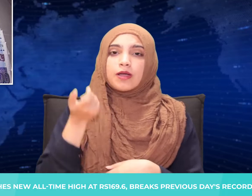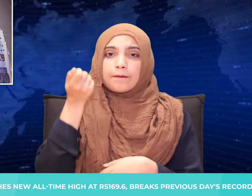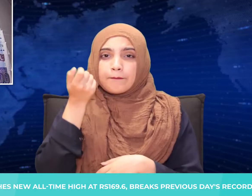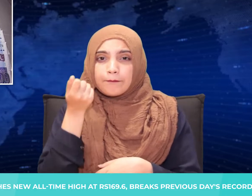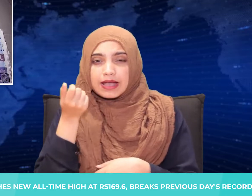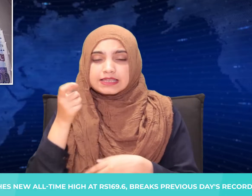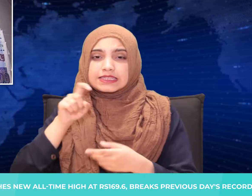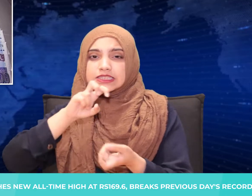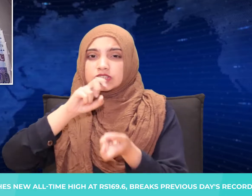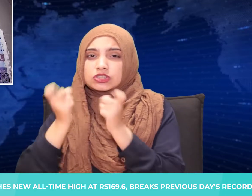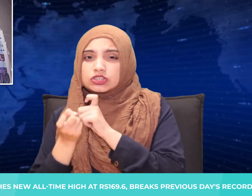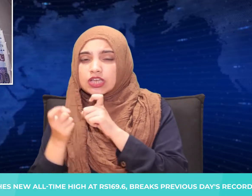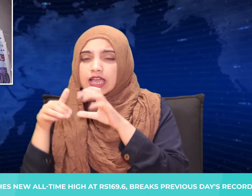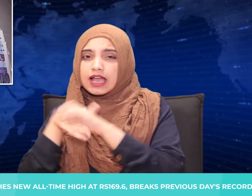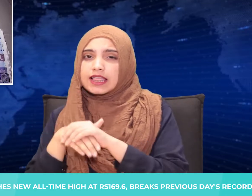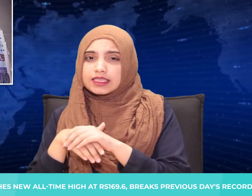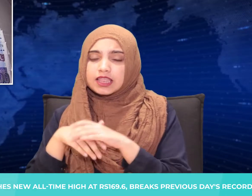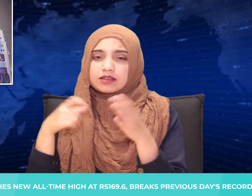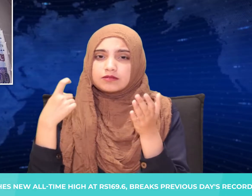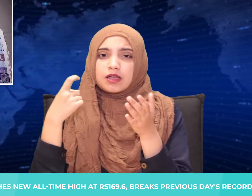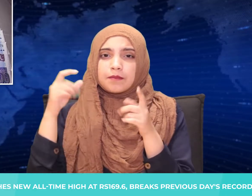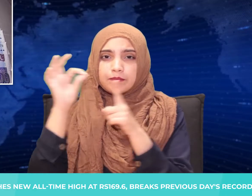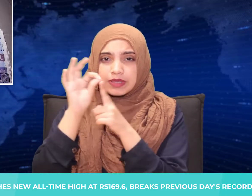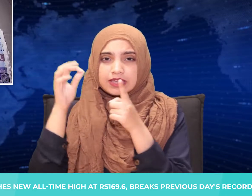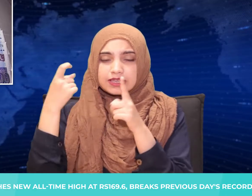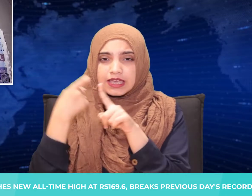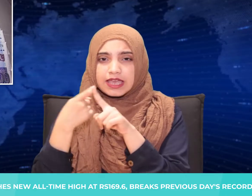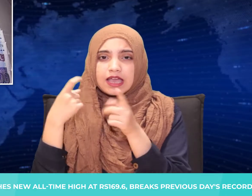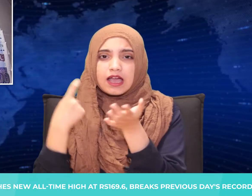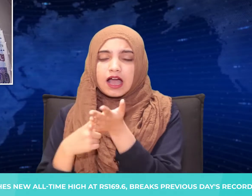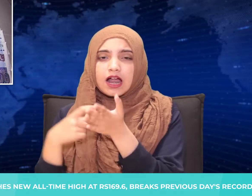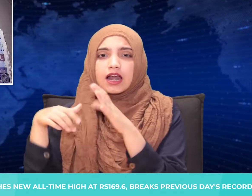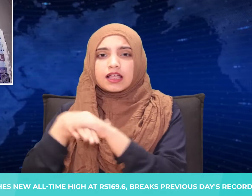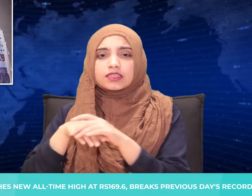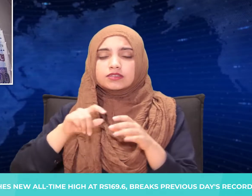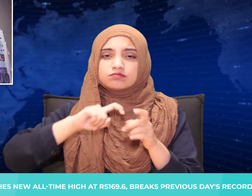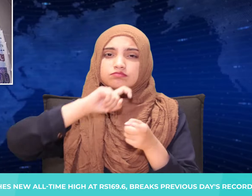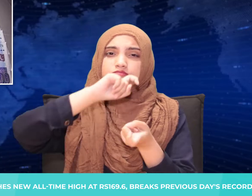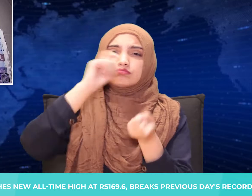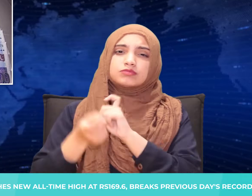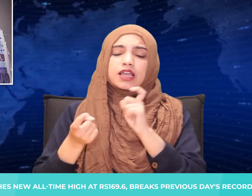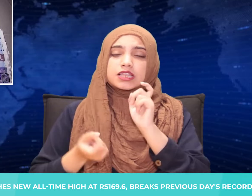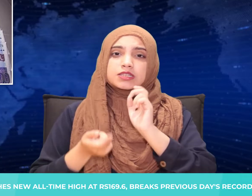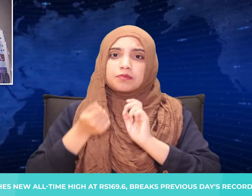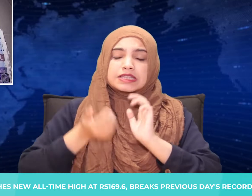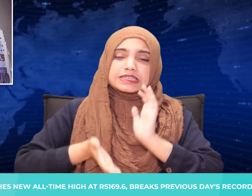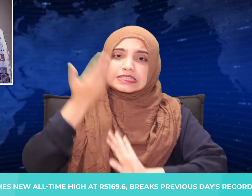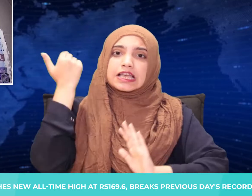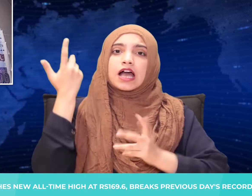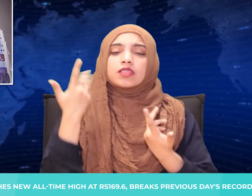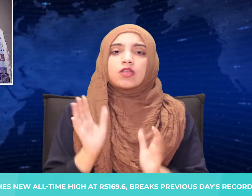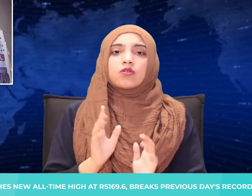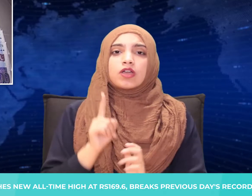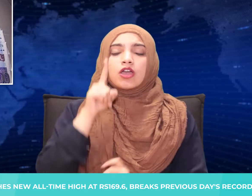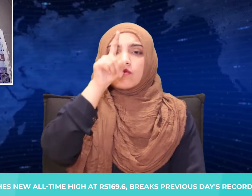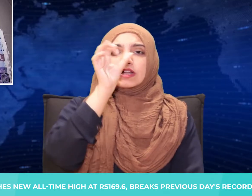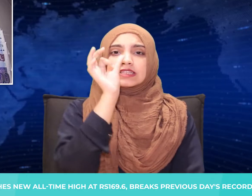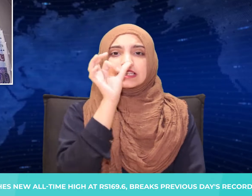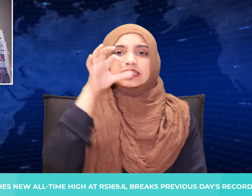it created a new high for the second straight day, rising to 169.6 rupees in the